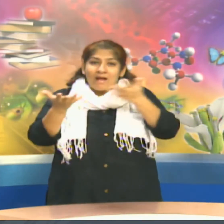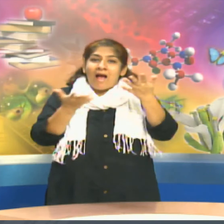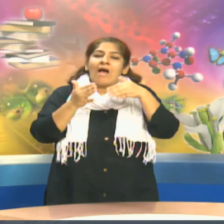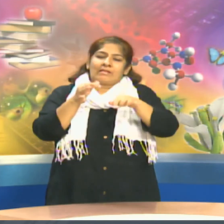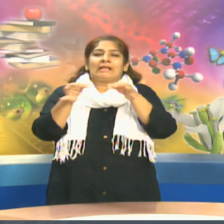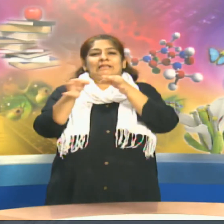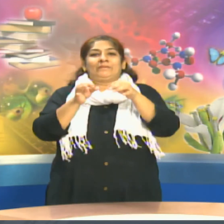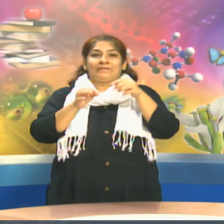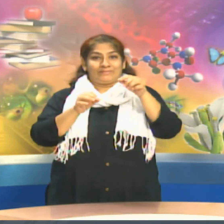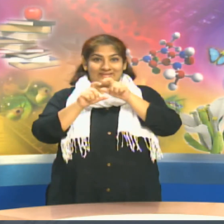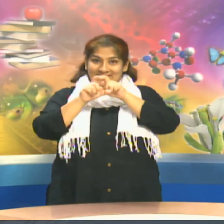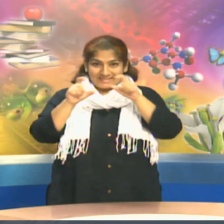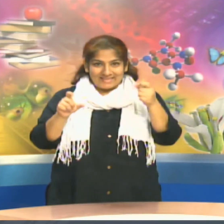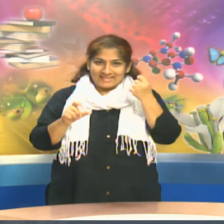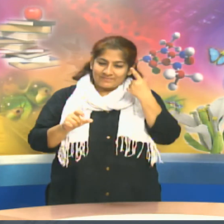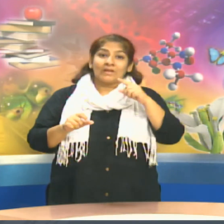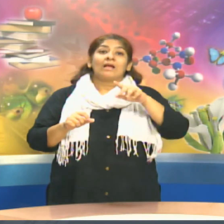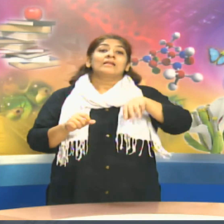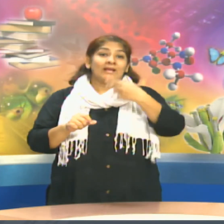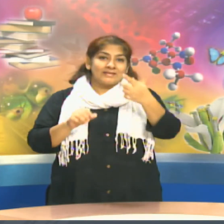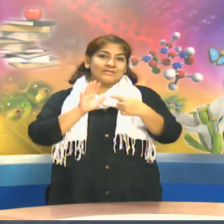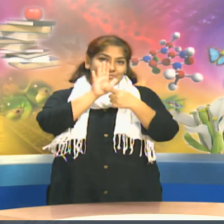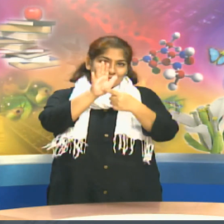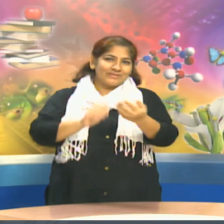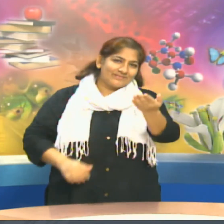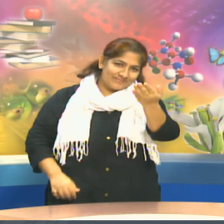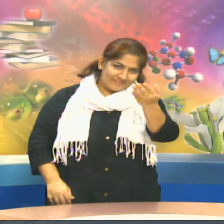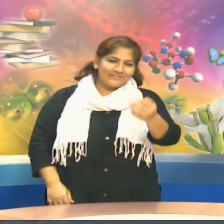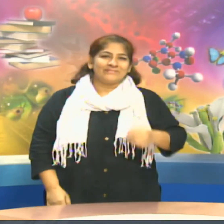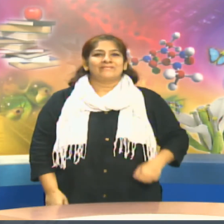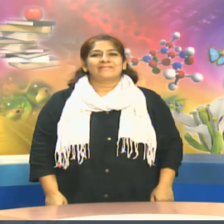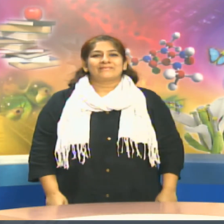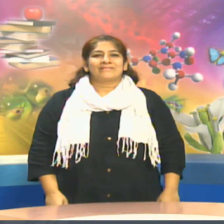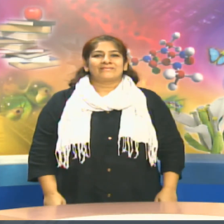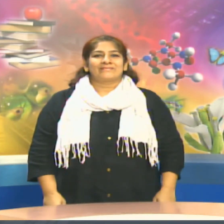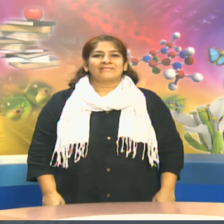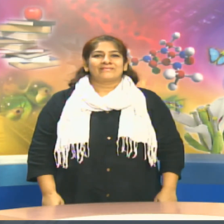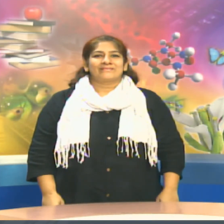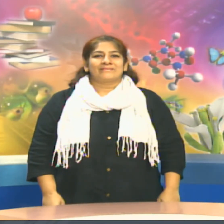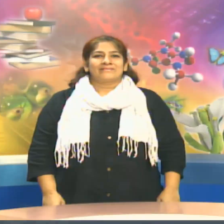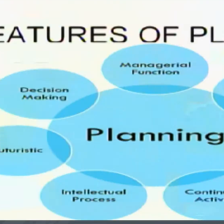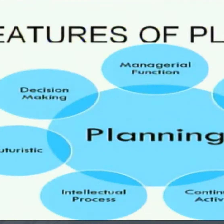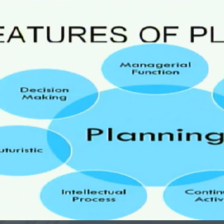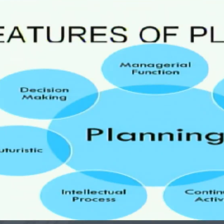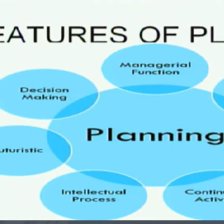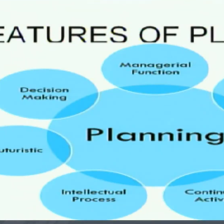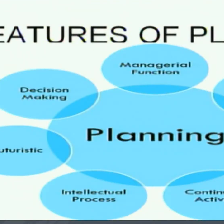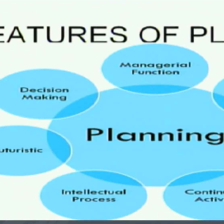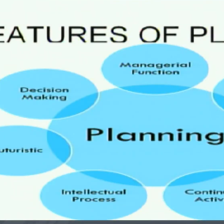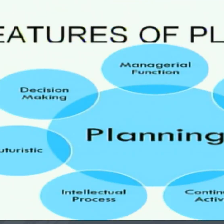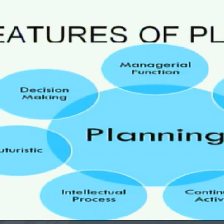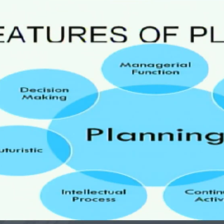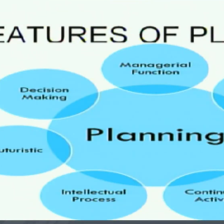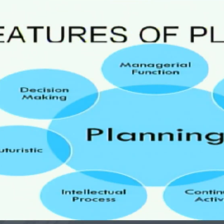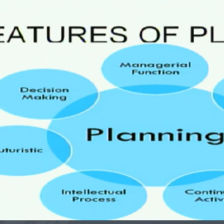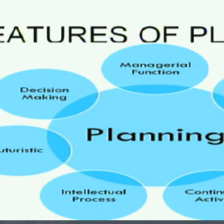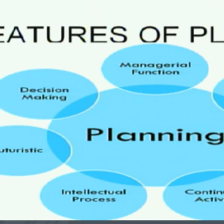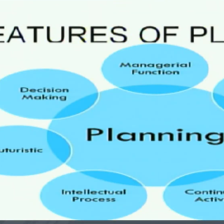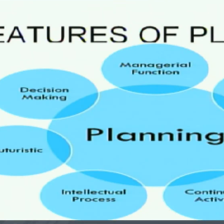of these work. So, all this comes in planning, and further we can see more slides to understand this.